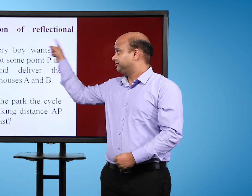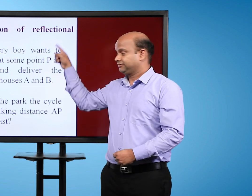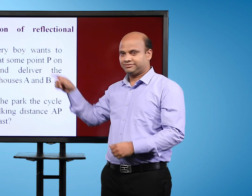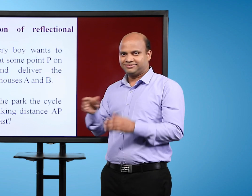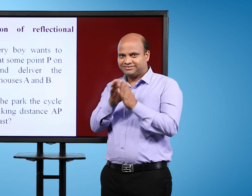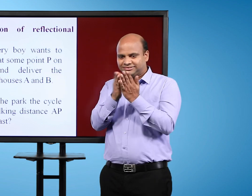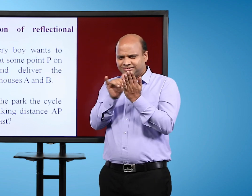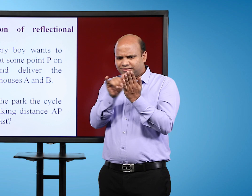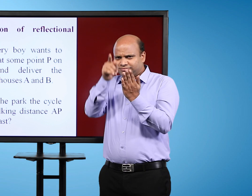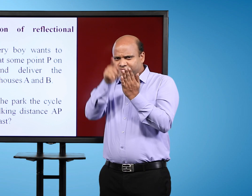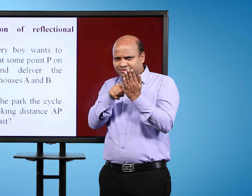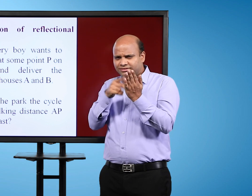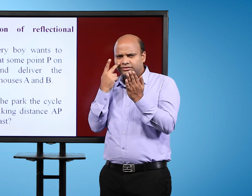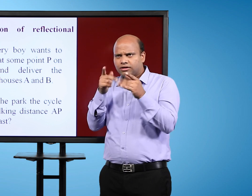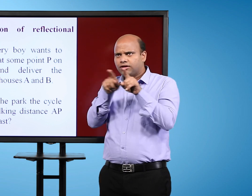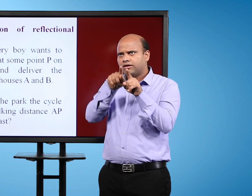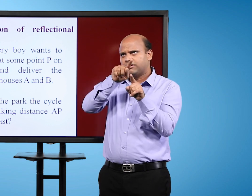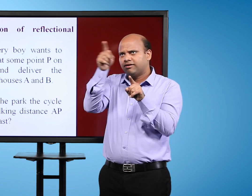An application of reflectional symmetry.